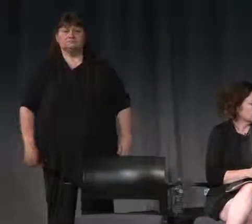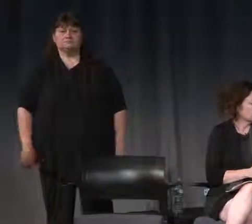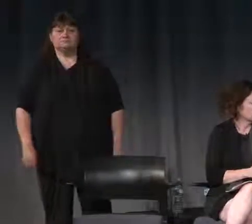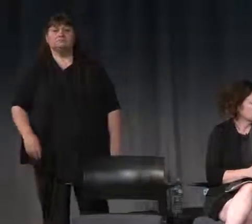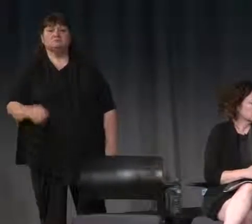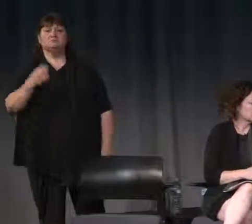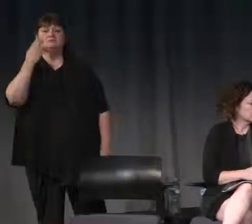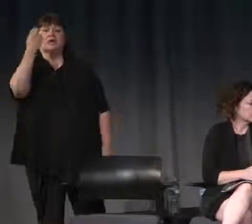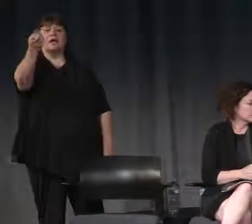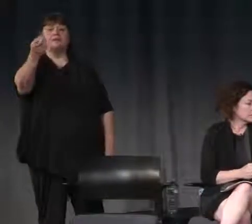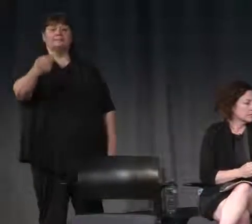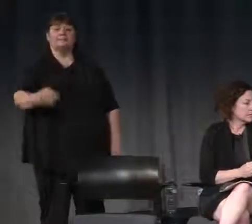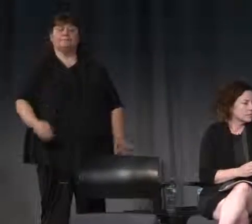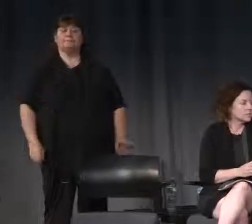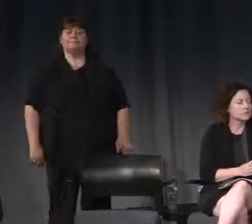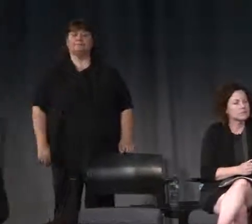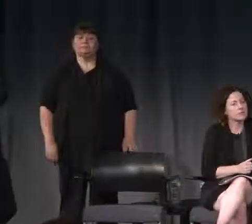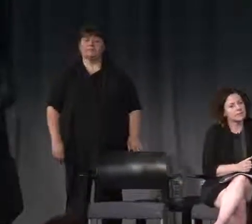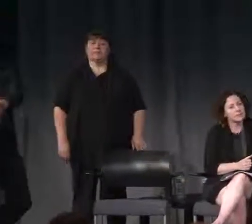Yes, in the back.